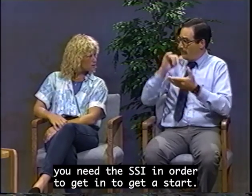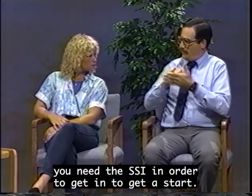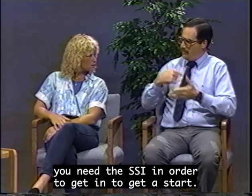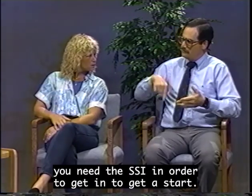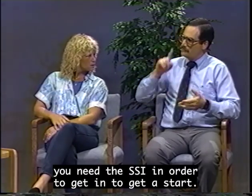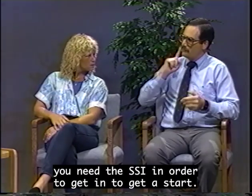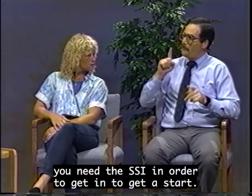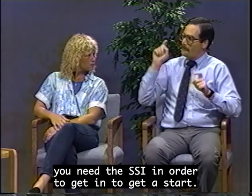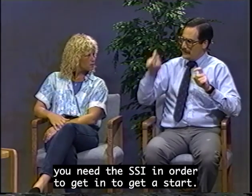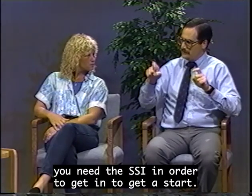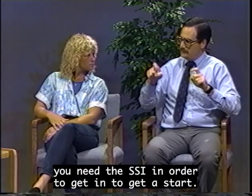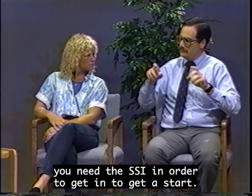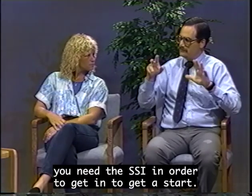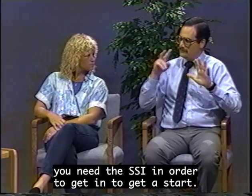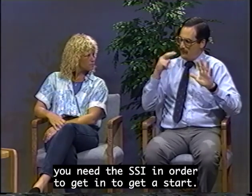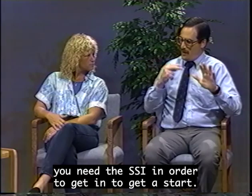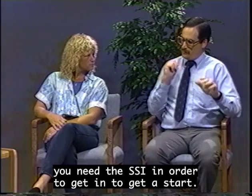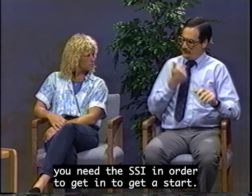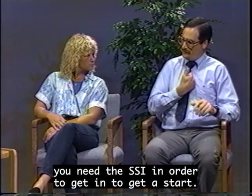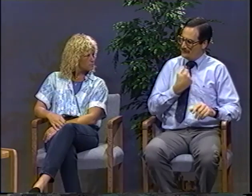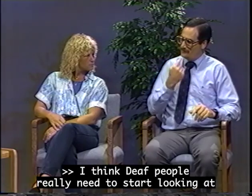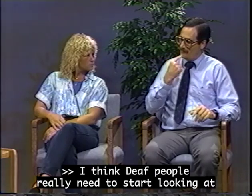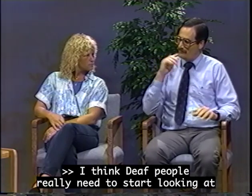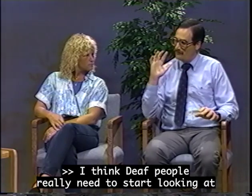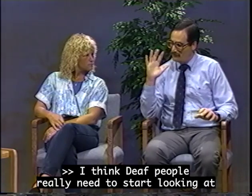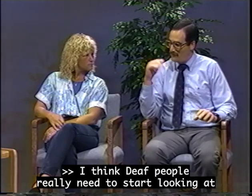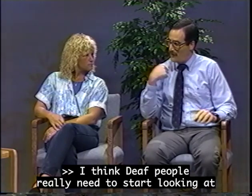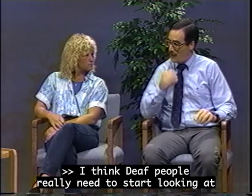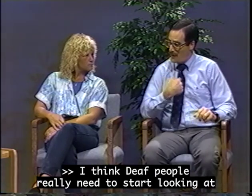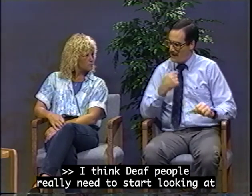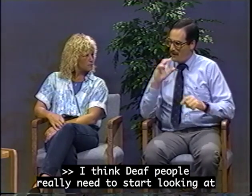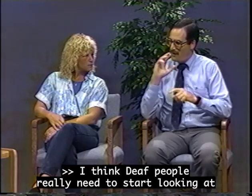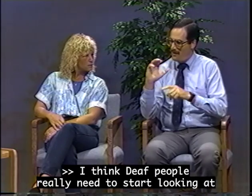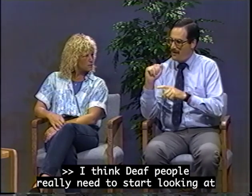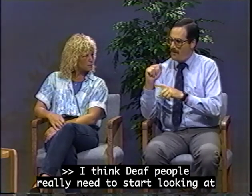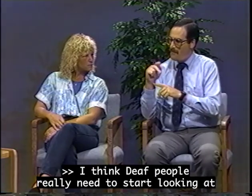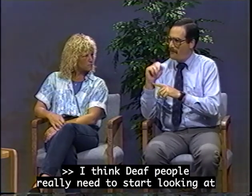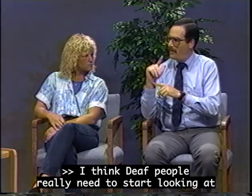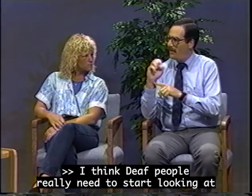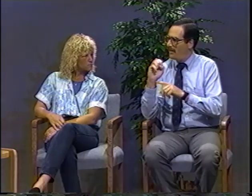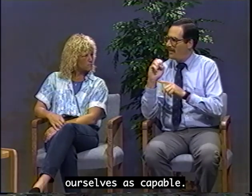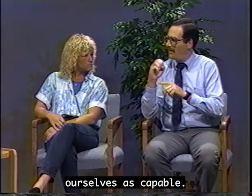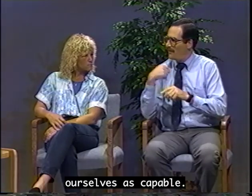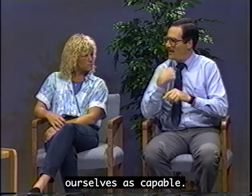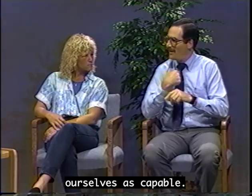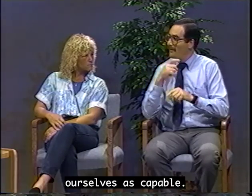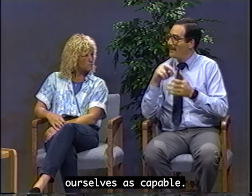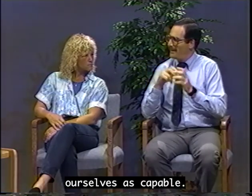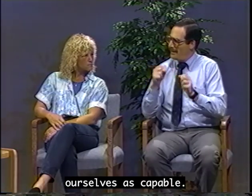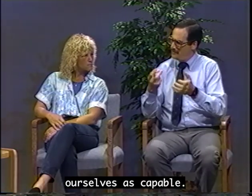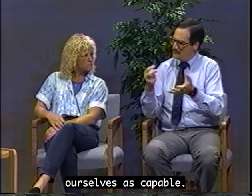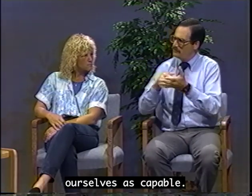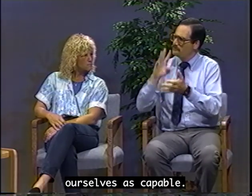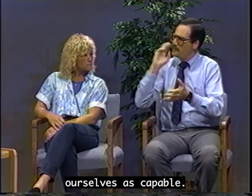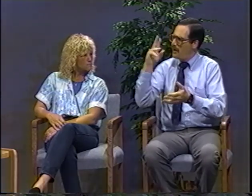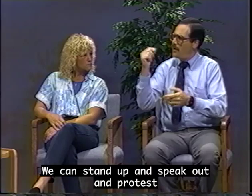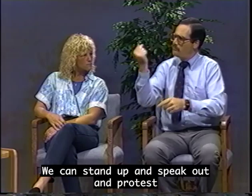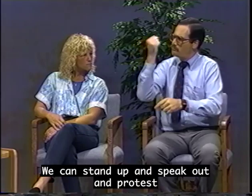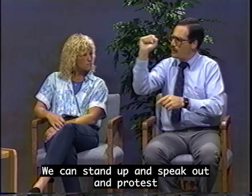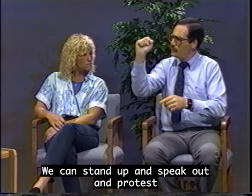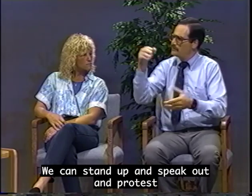you need the SSI in order to get in, to get a start. I think deaf people really need to start looking at ourselves as